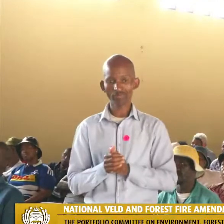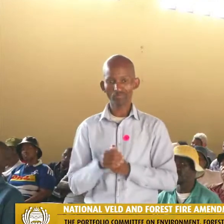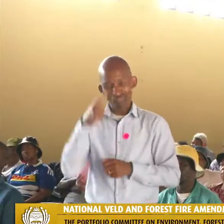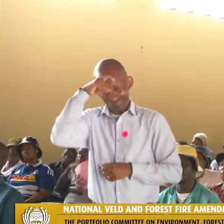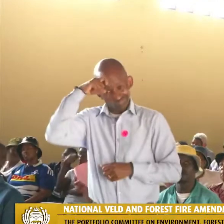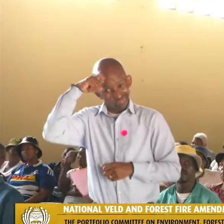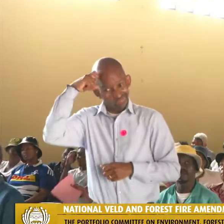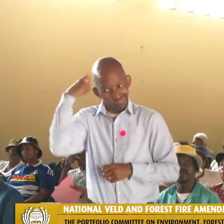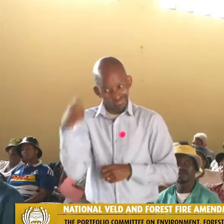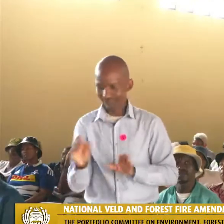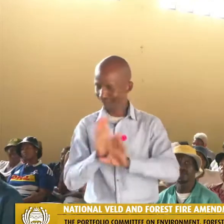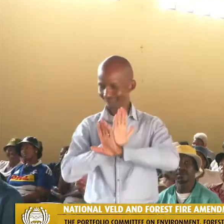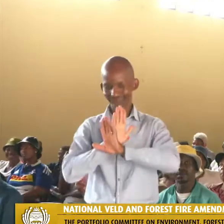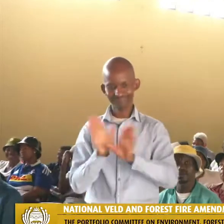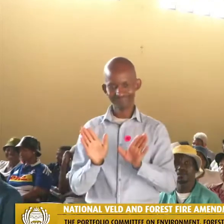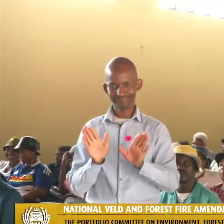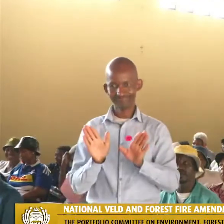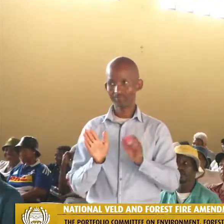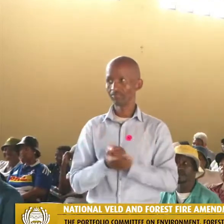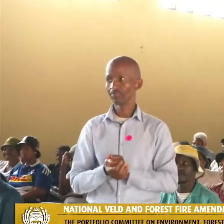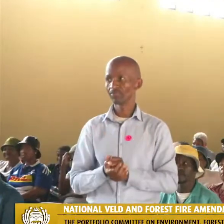We don't want you to leave this area sweating,